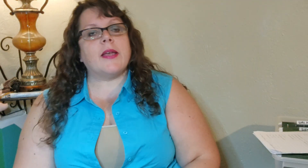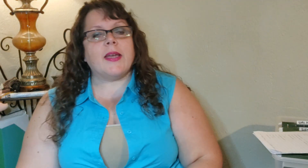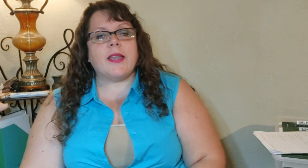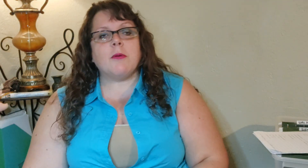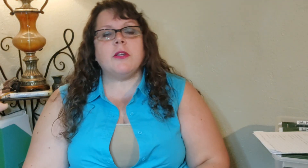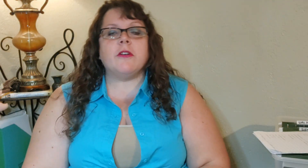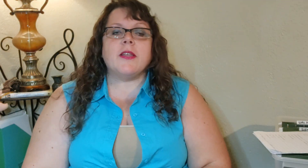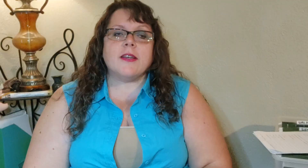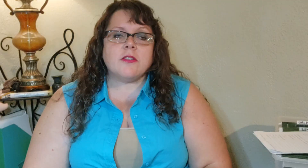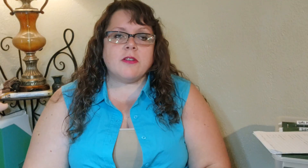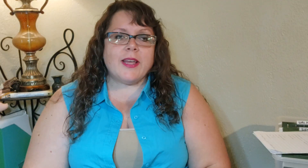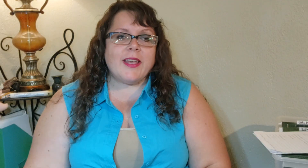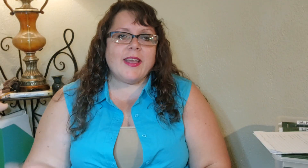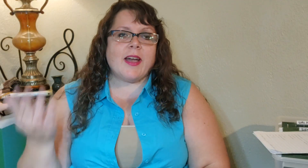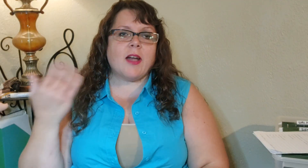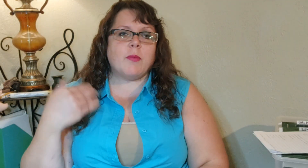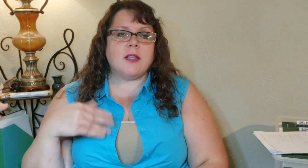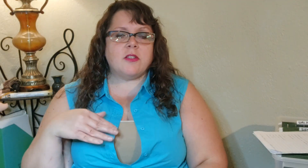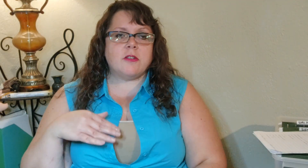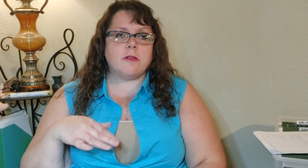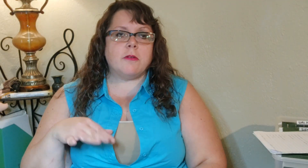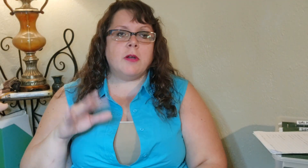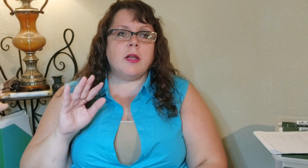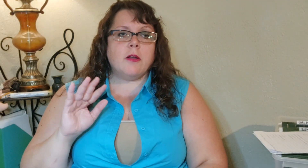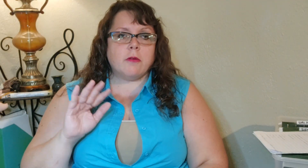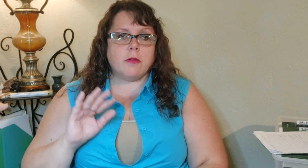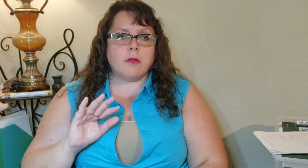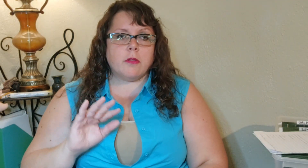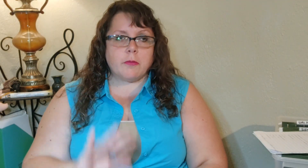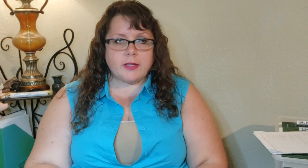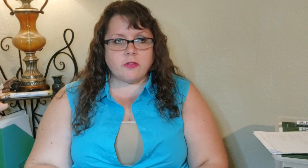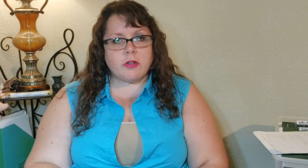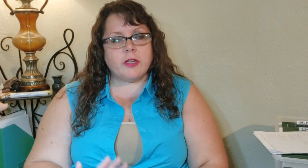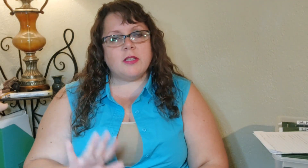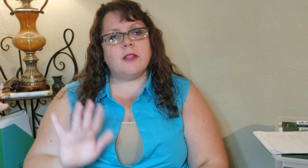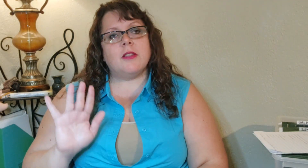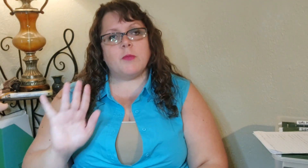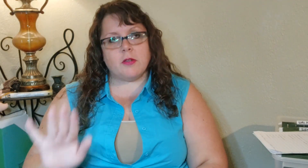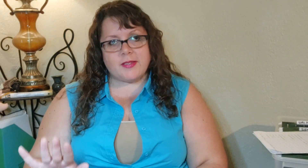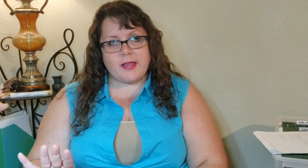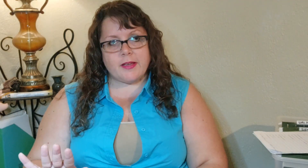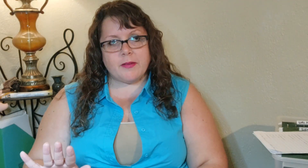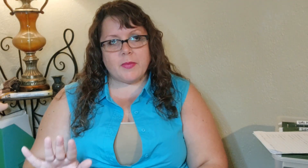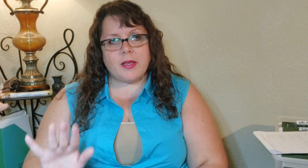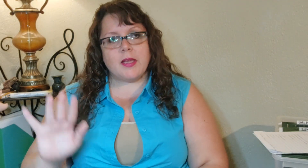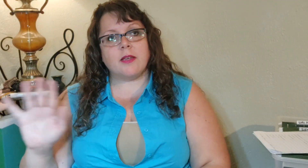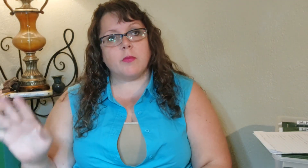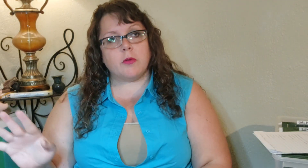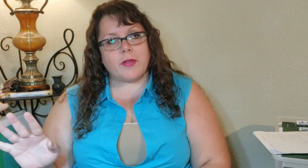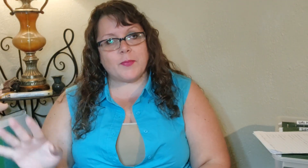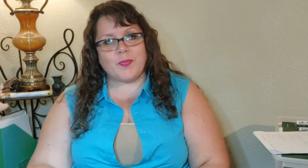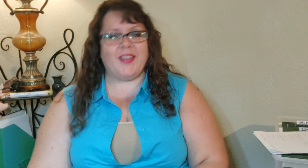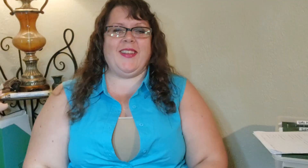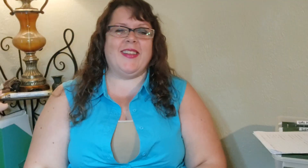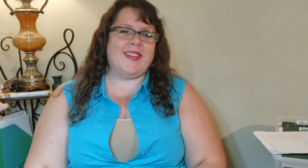Okay, now we're doing yesterday. I went to the restaurant, the museum, and the movie.